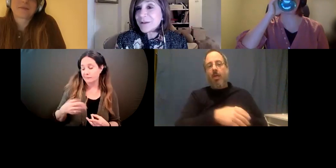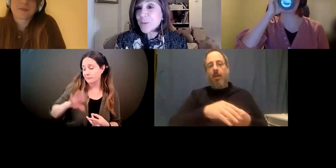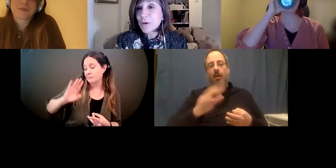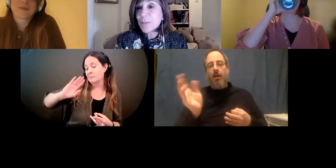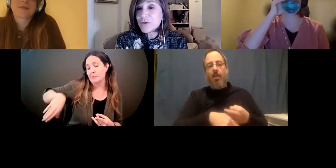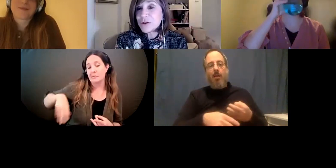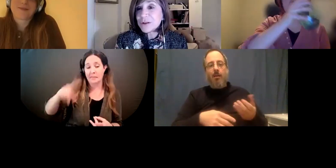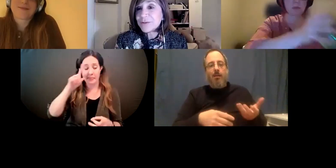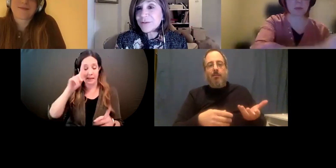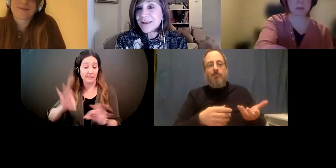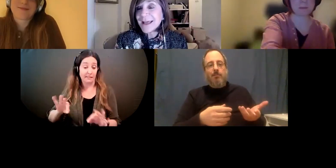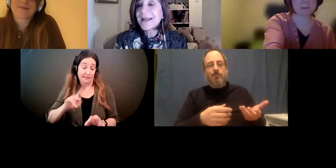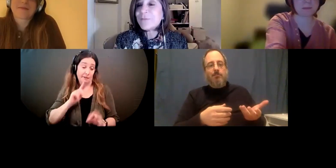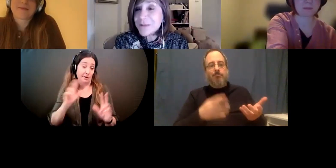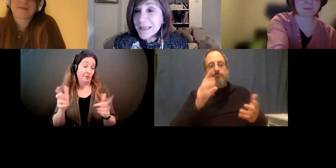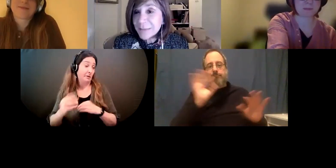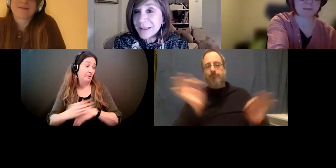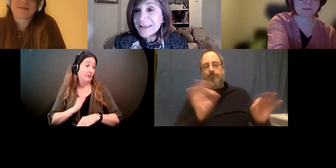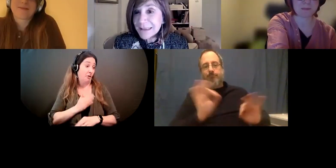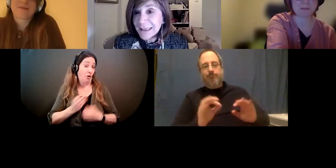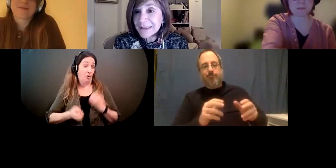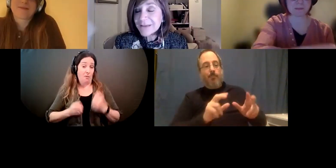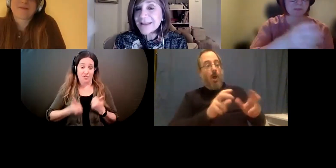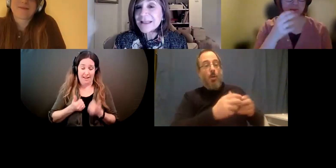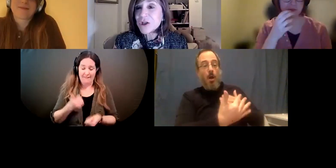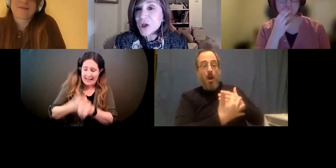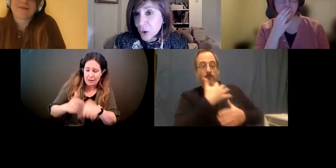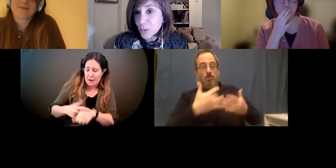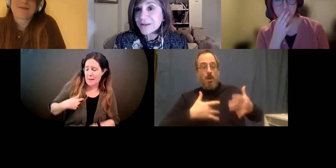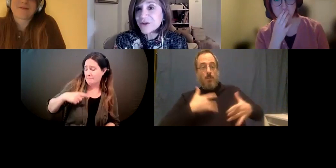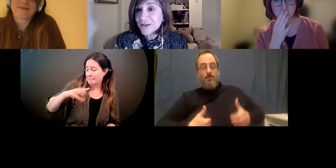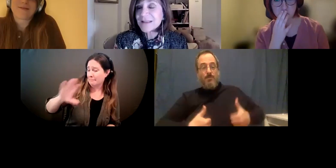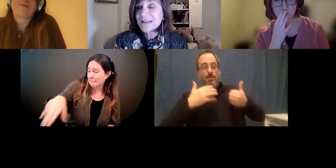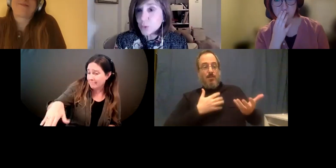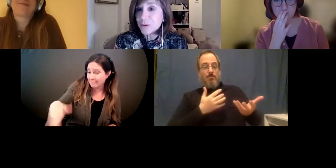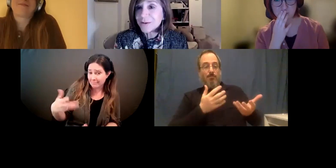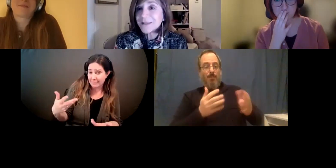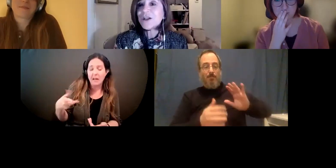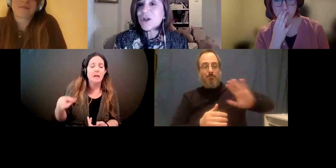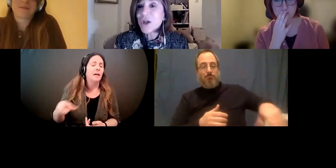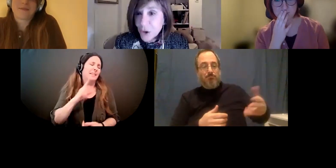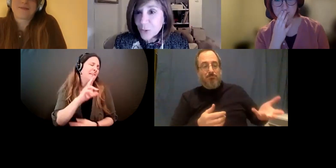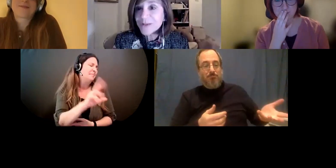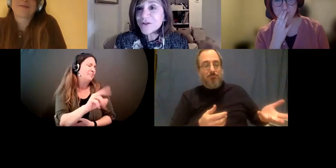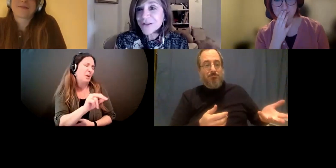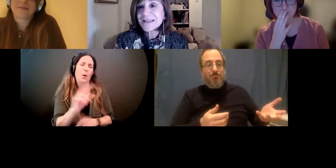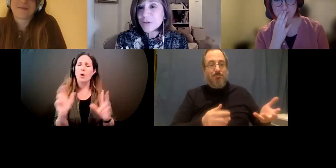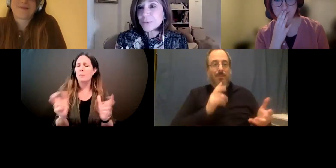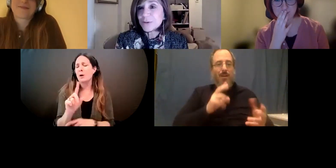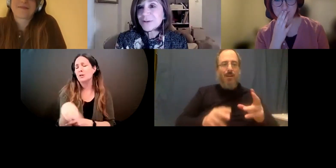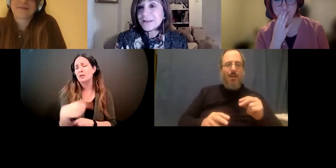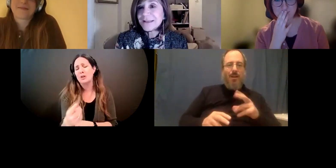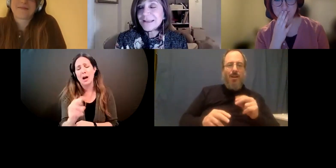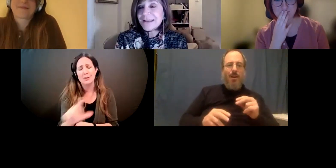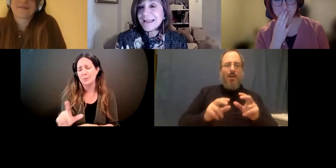tapping into our emotional life. And every time I said that, they said, no, it's just a tool. No, it's just a